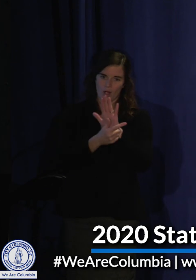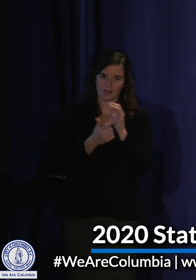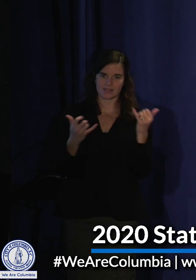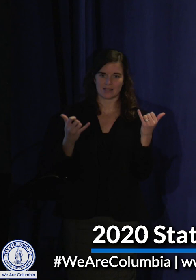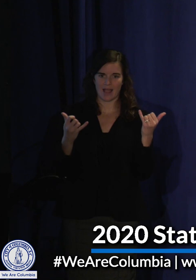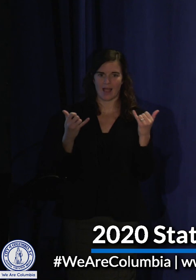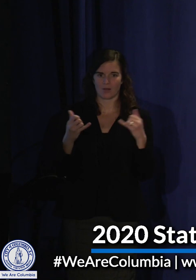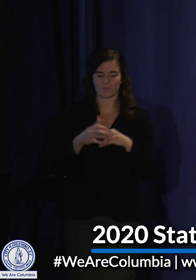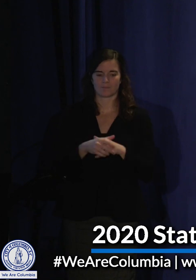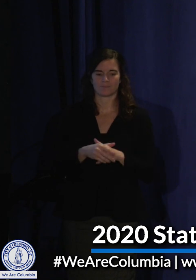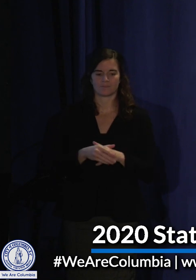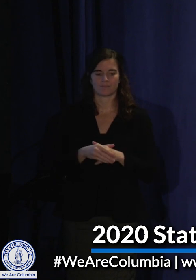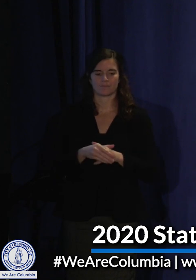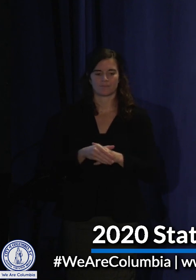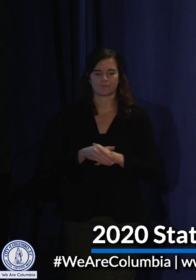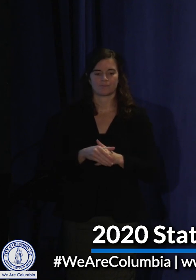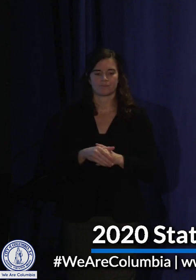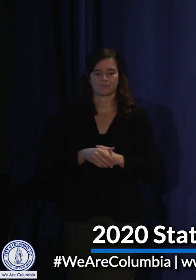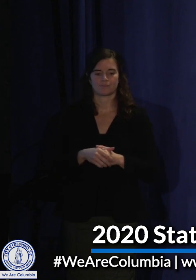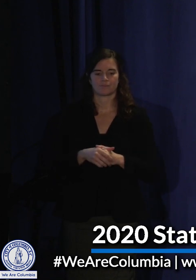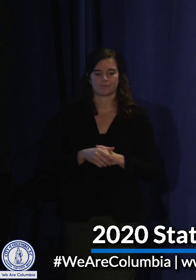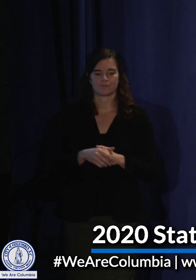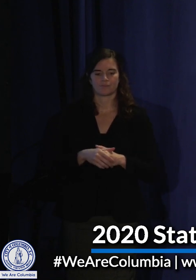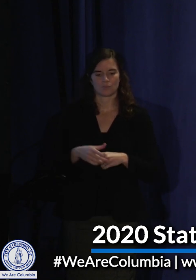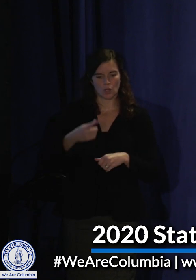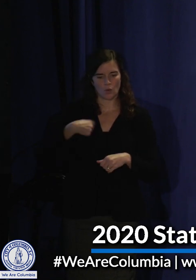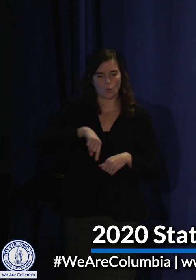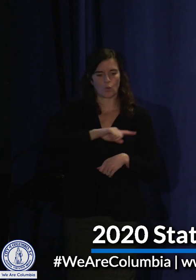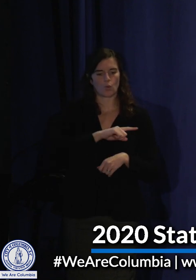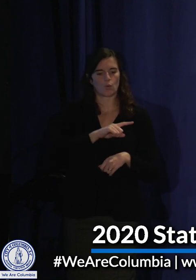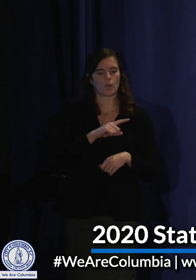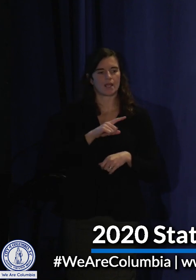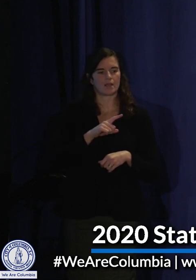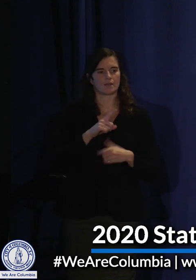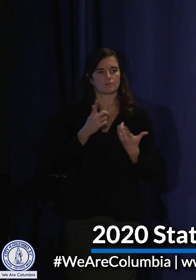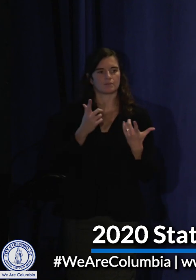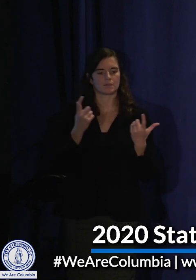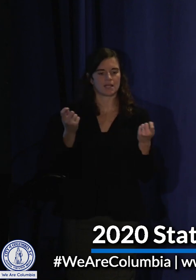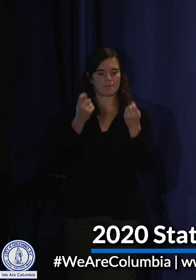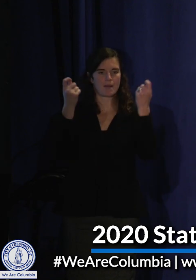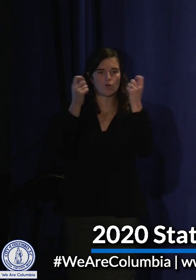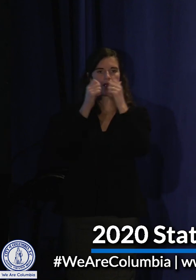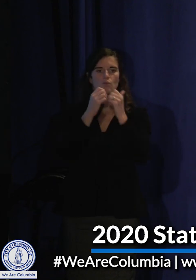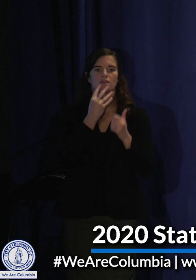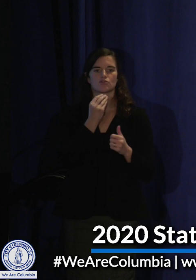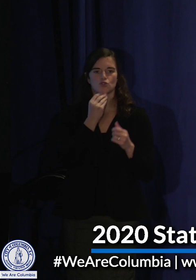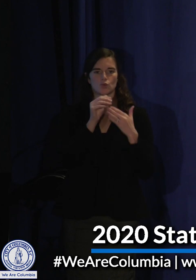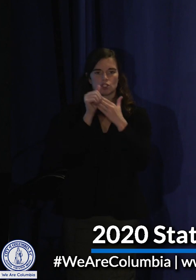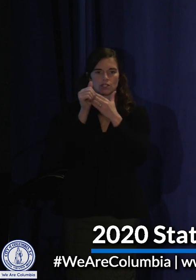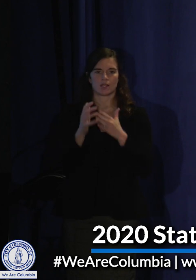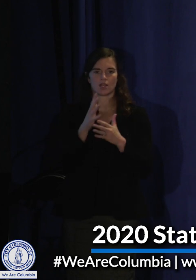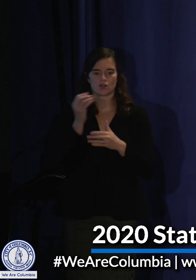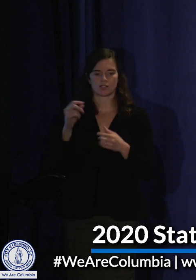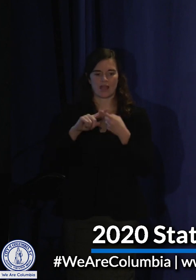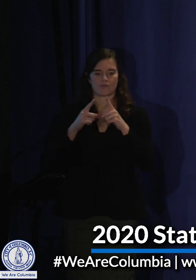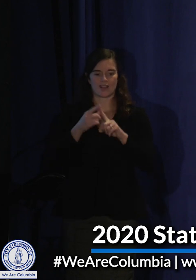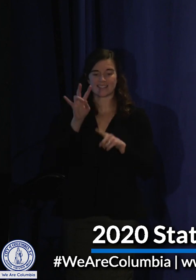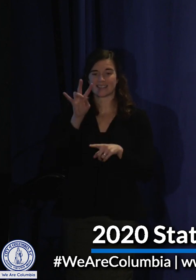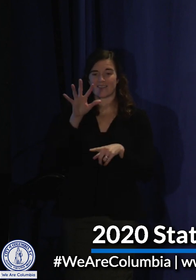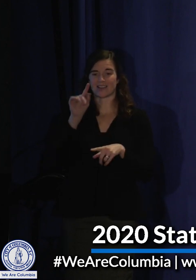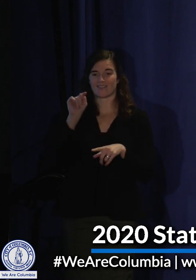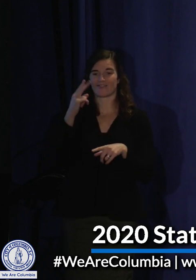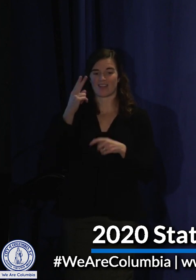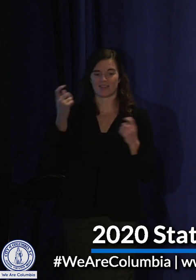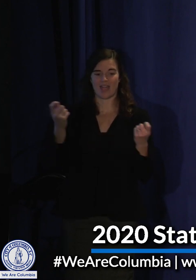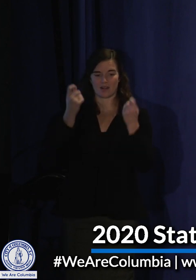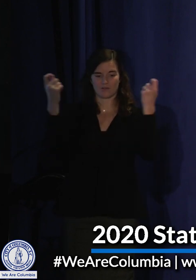so vividly yesterday as we commemorated with our Jewish leaders and friends the 75th anniversary of